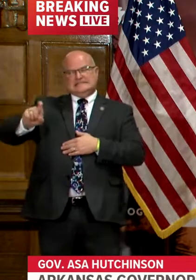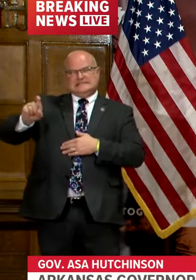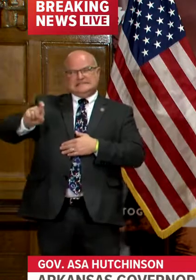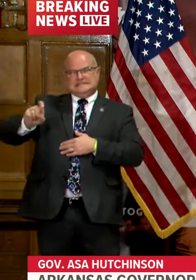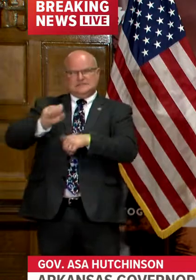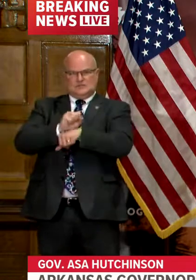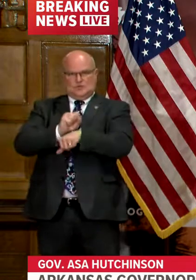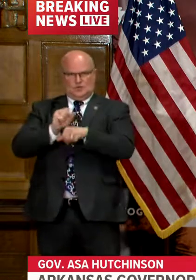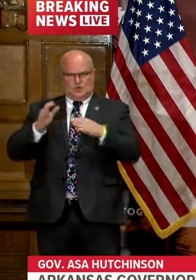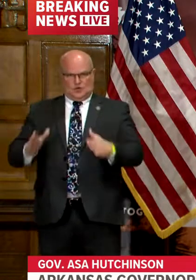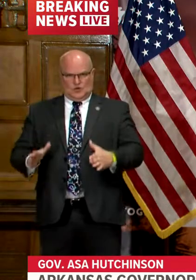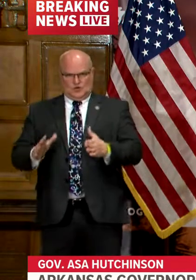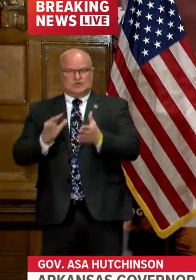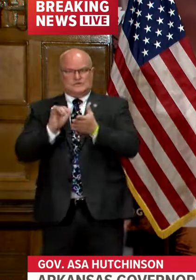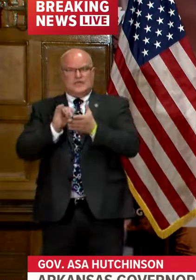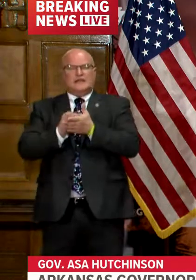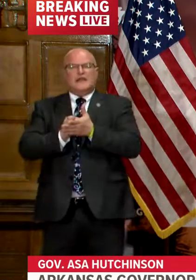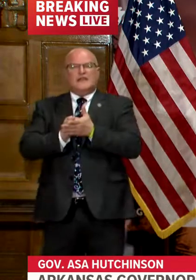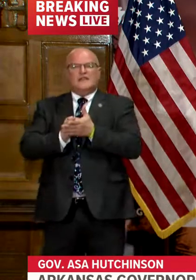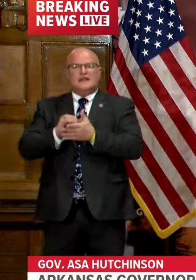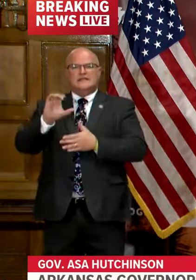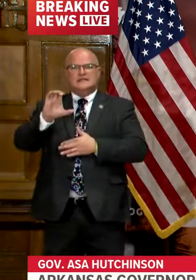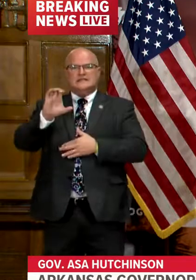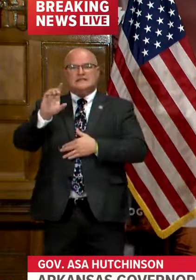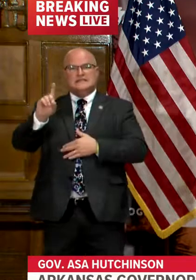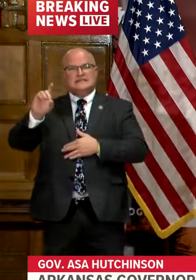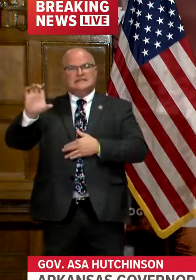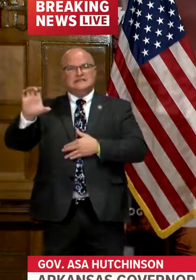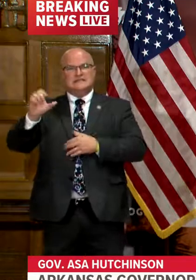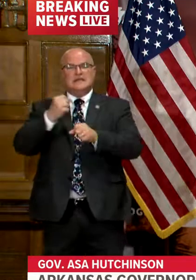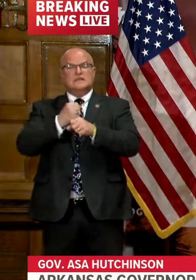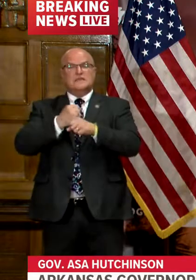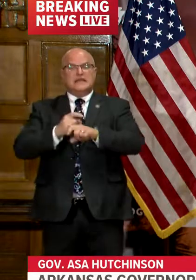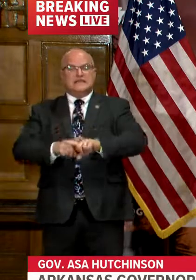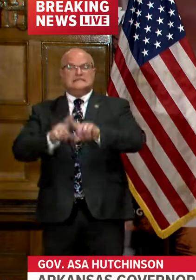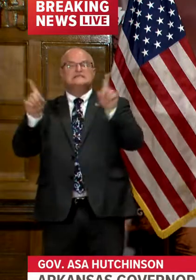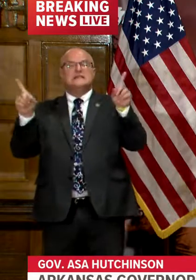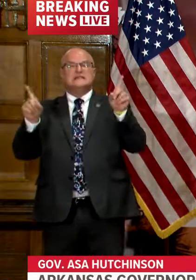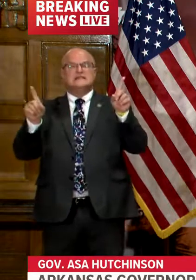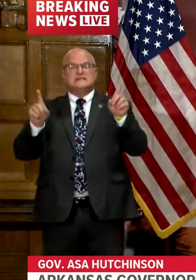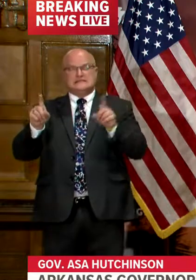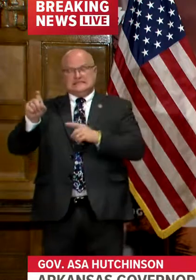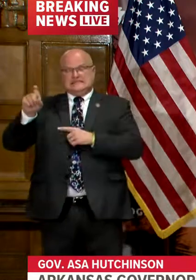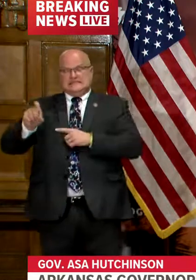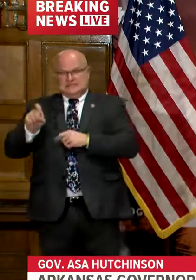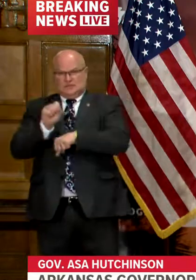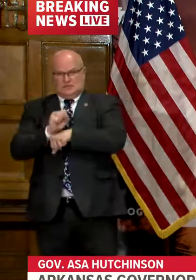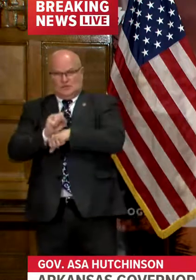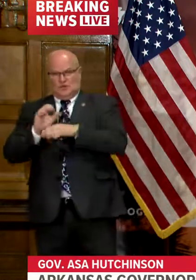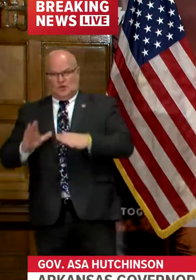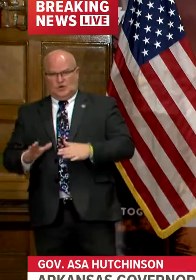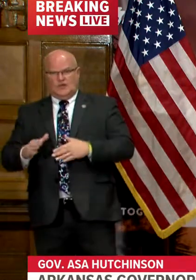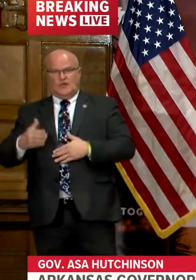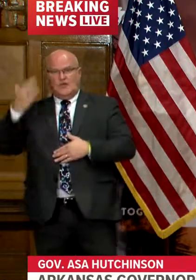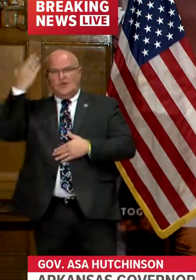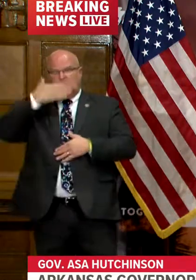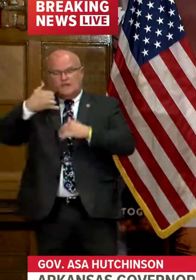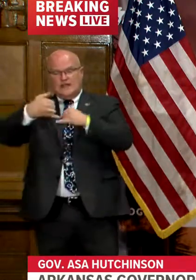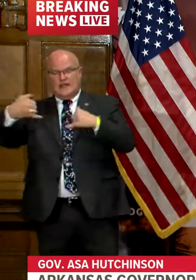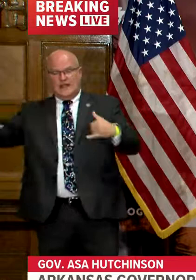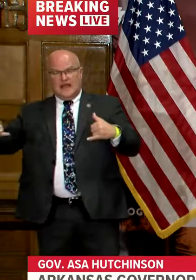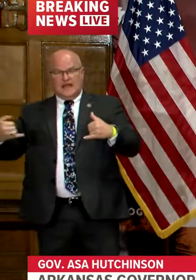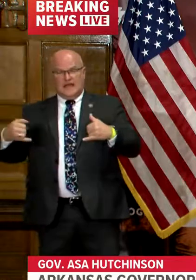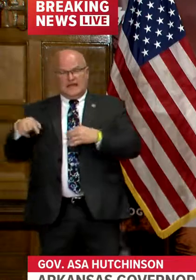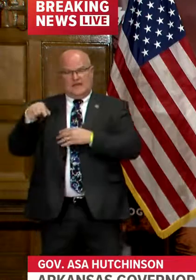workers, and that the CDC made a distinction on essential workers, those that are front line